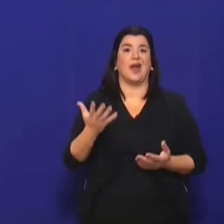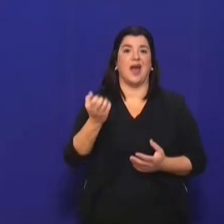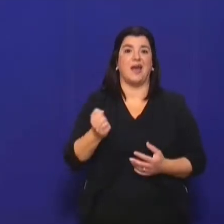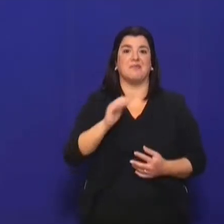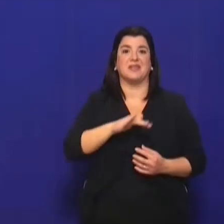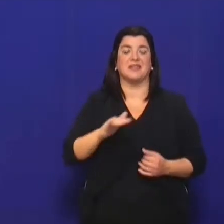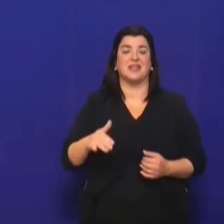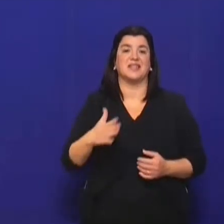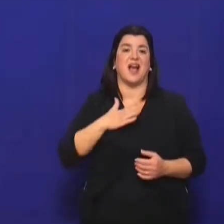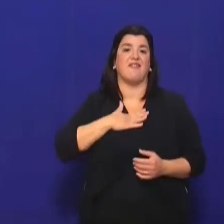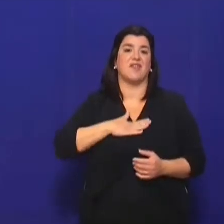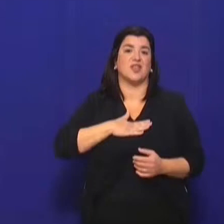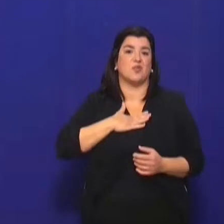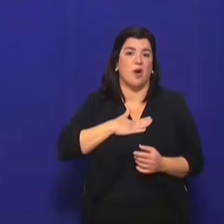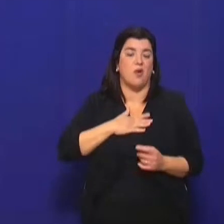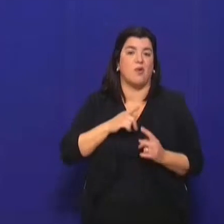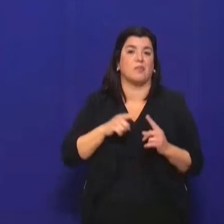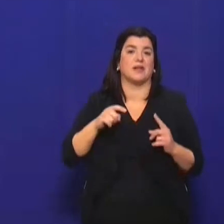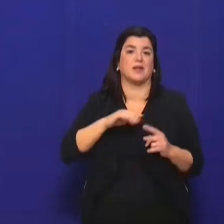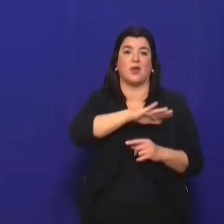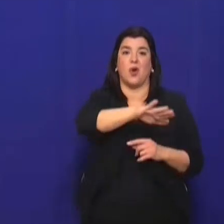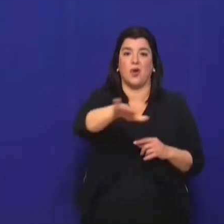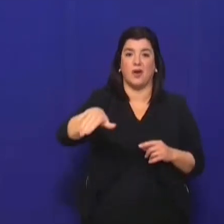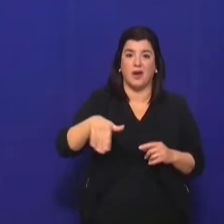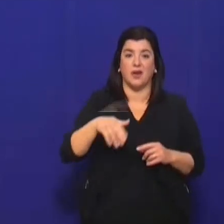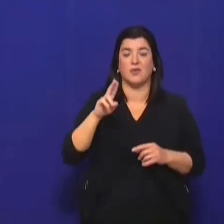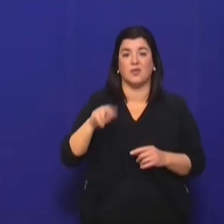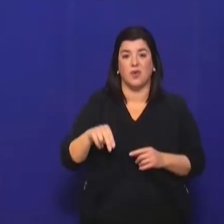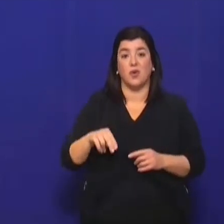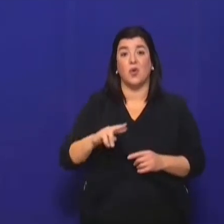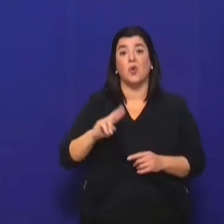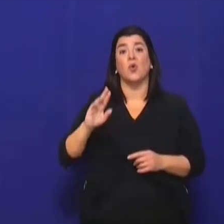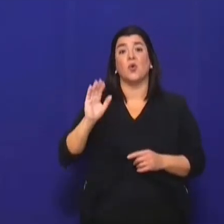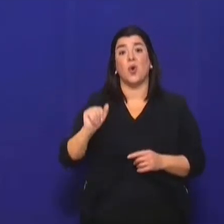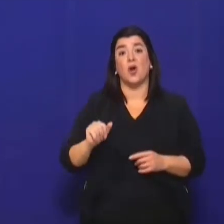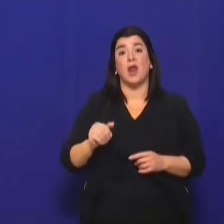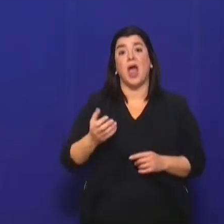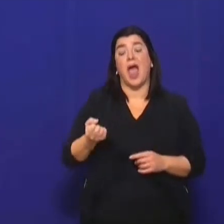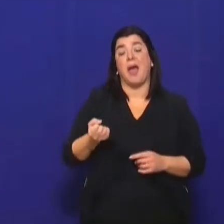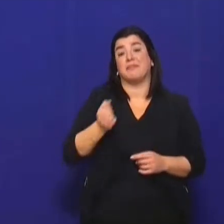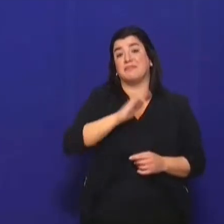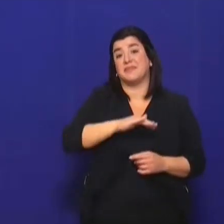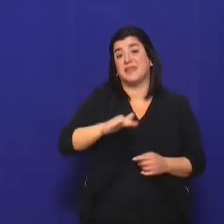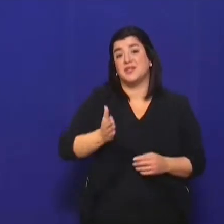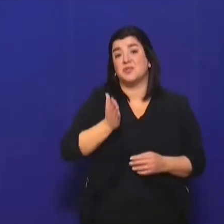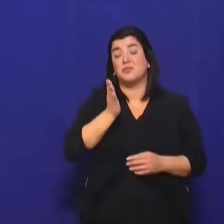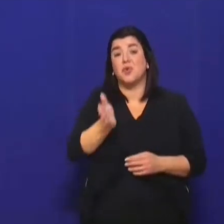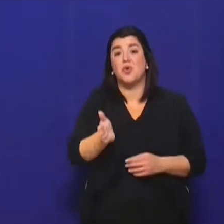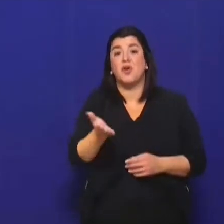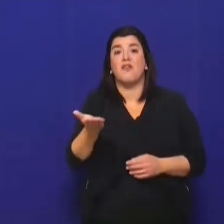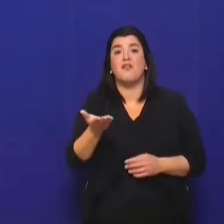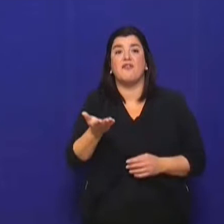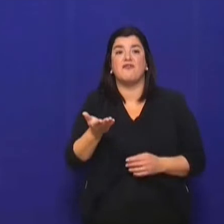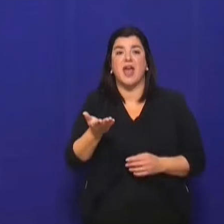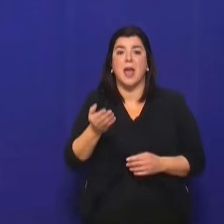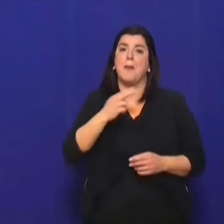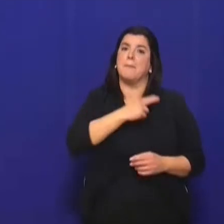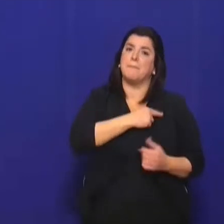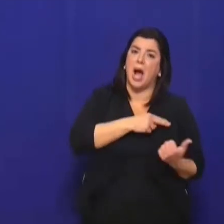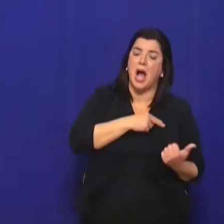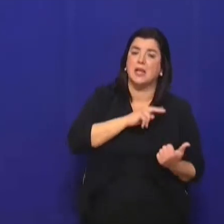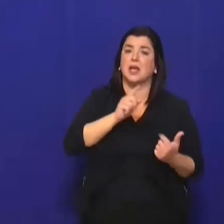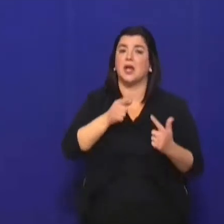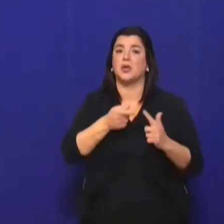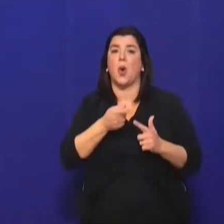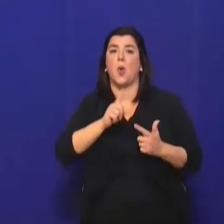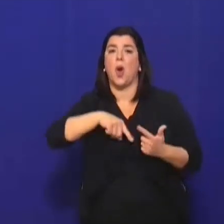jkunu affettwati u jinfettaw il-ħaddieħor. Kellna nies oħrajn li morru postijiet oħra tal-Kirik kemm Malta kif ukoll Għawdex